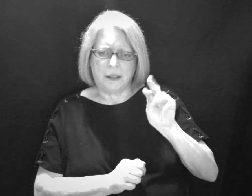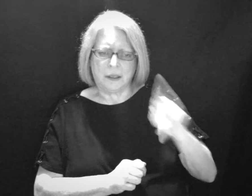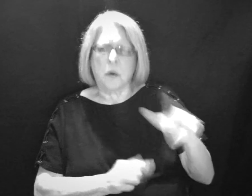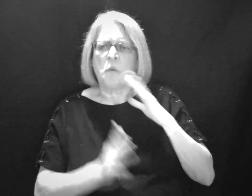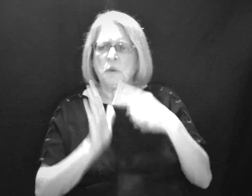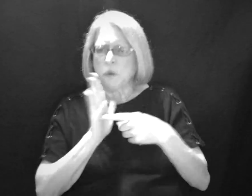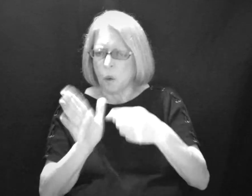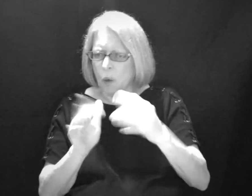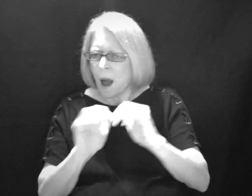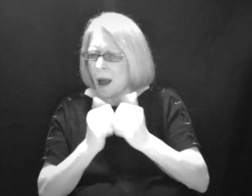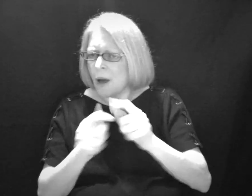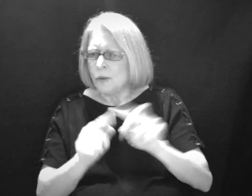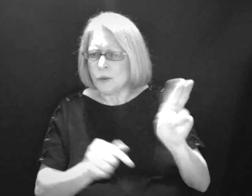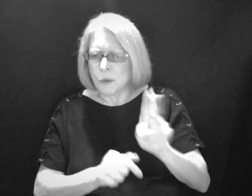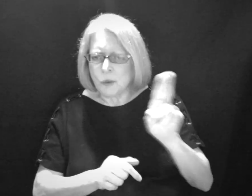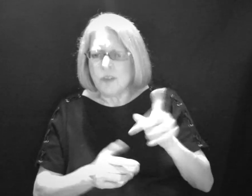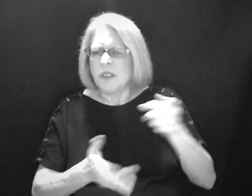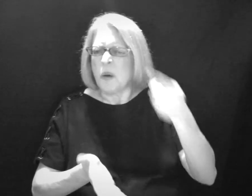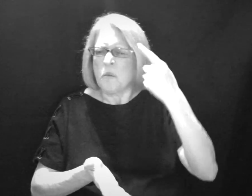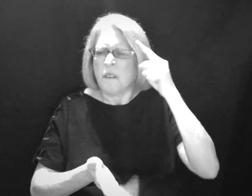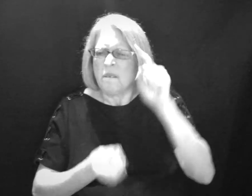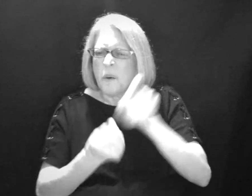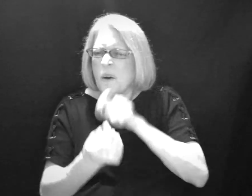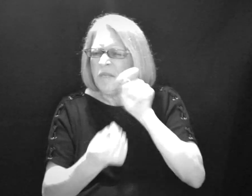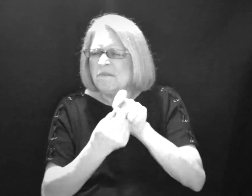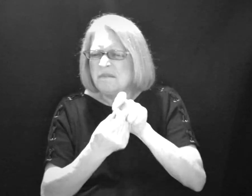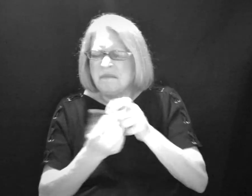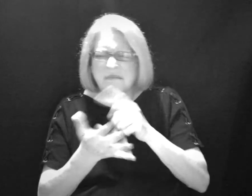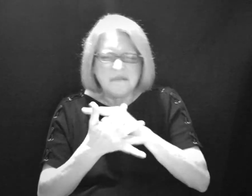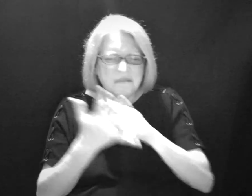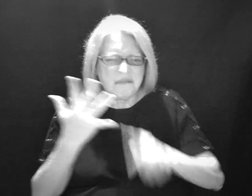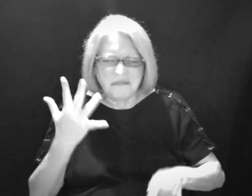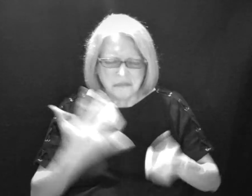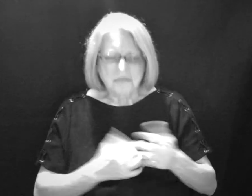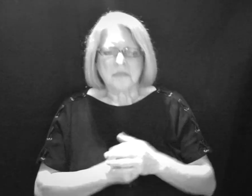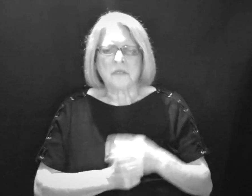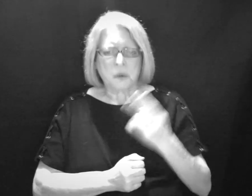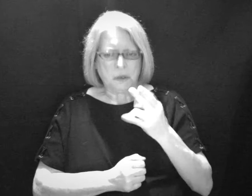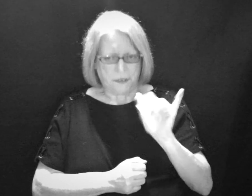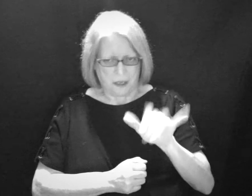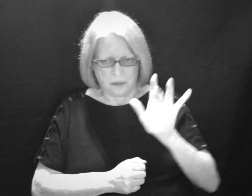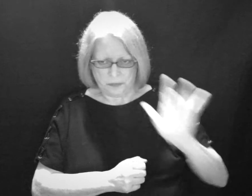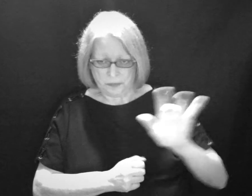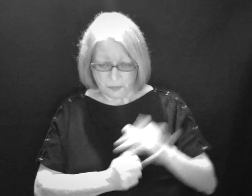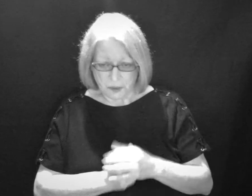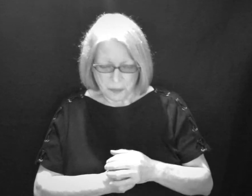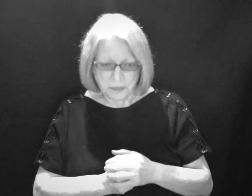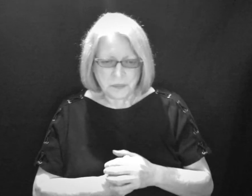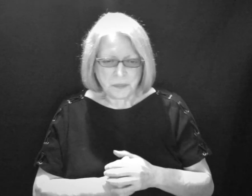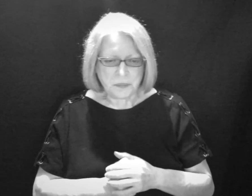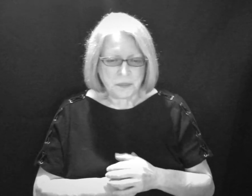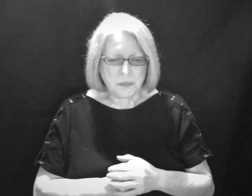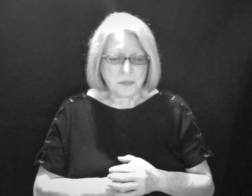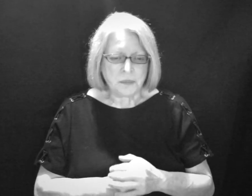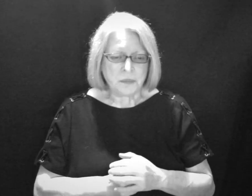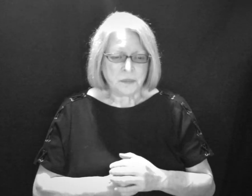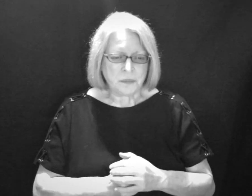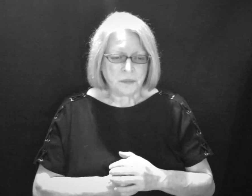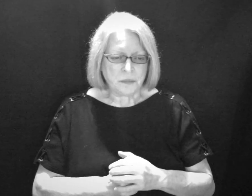on Typography and Theme Typography and go to About Text. Now we